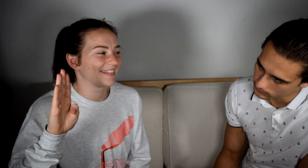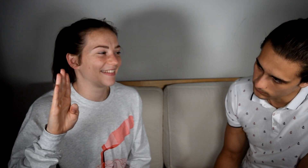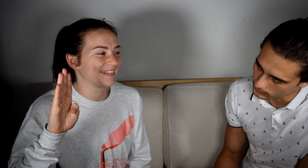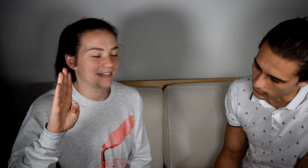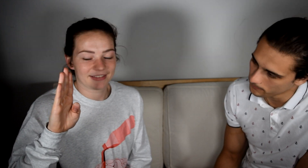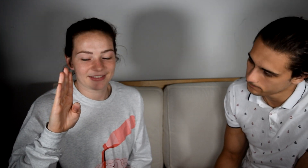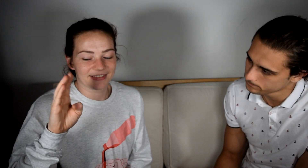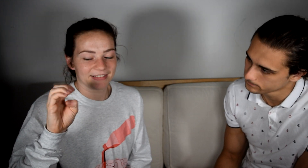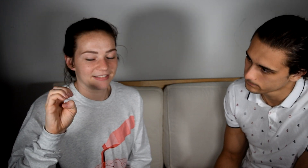Yeah?